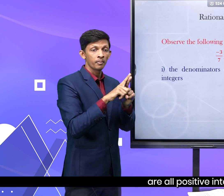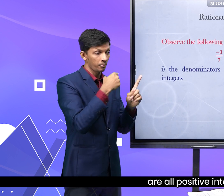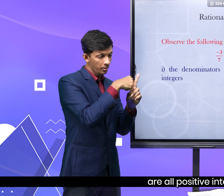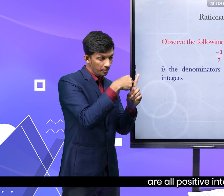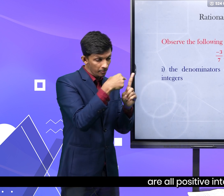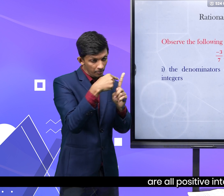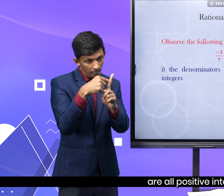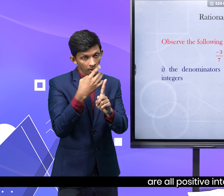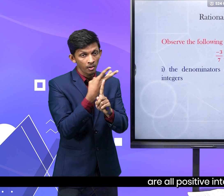integers.